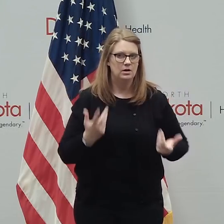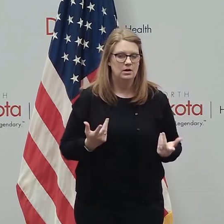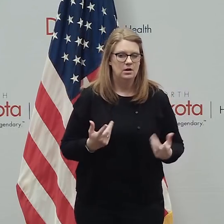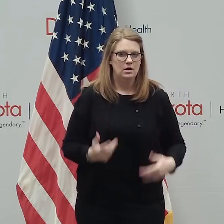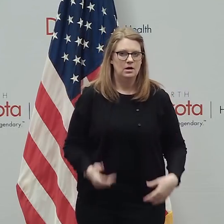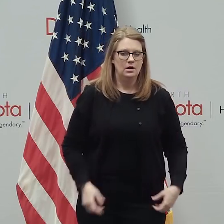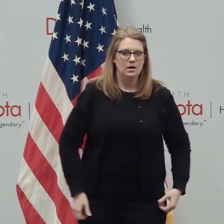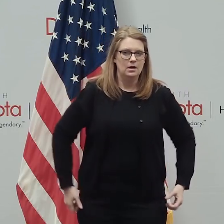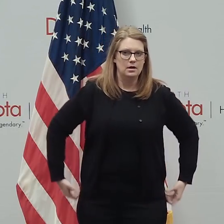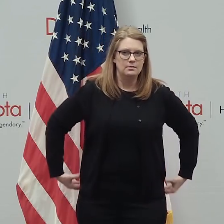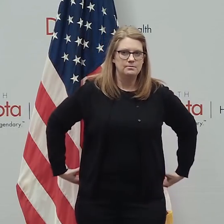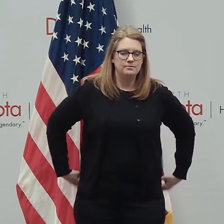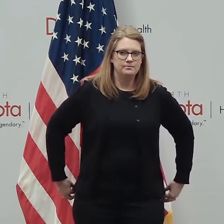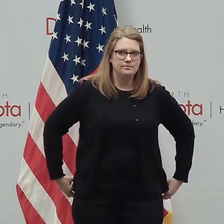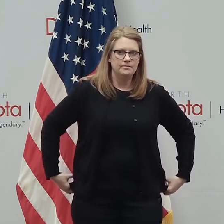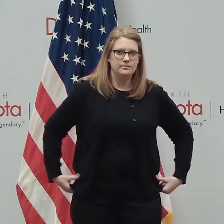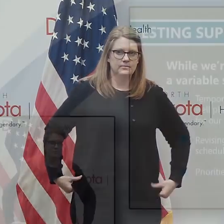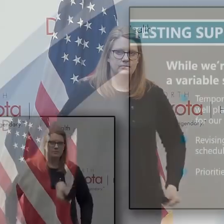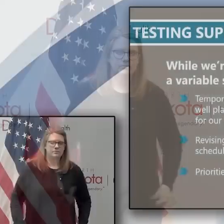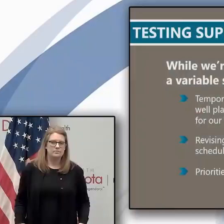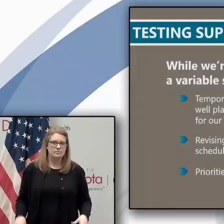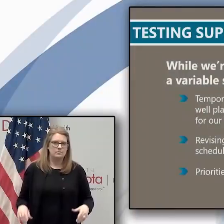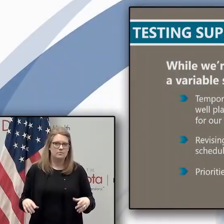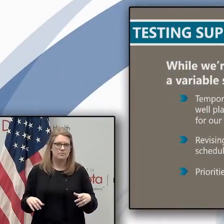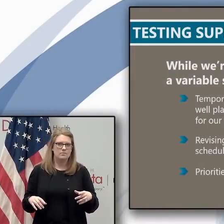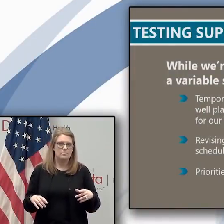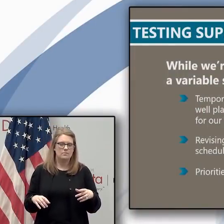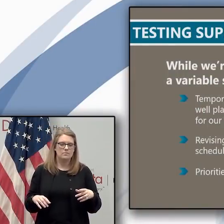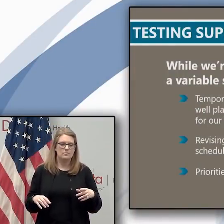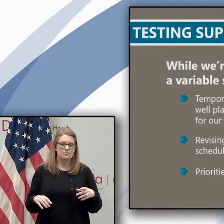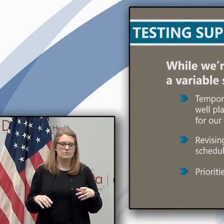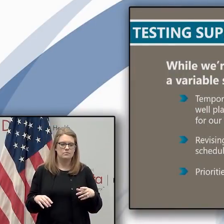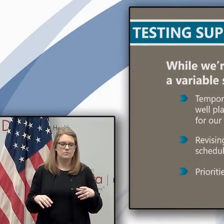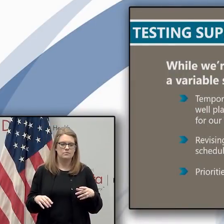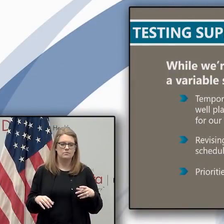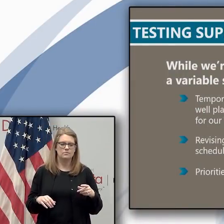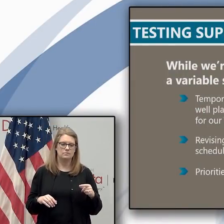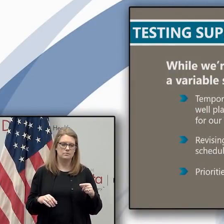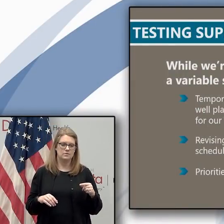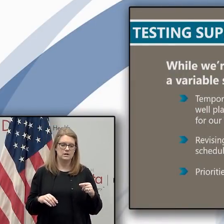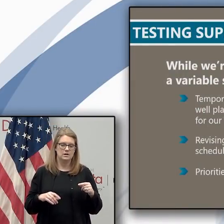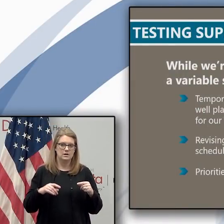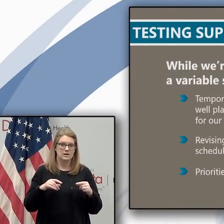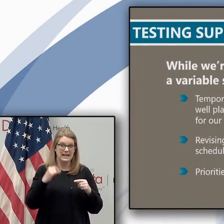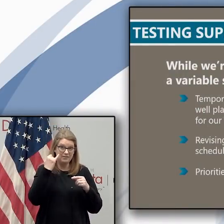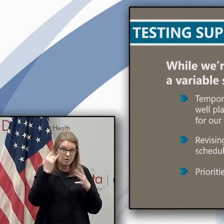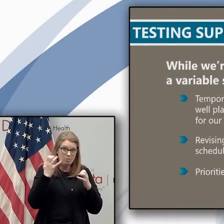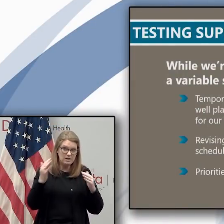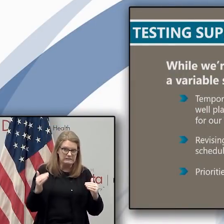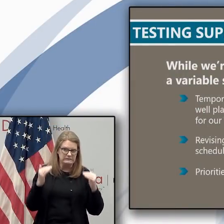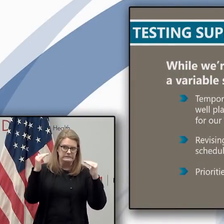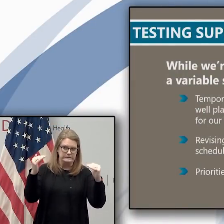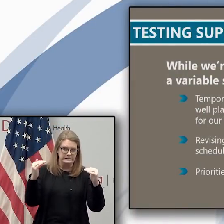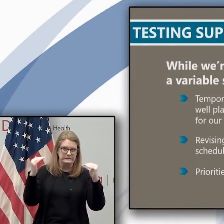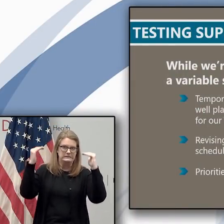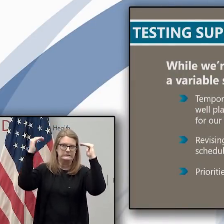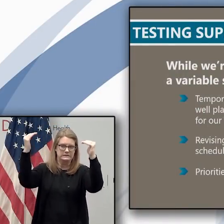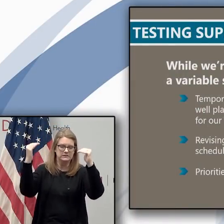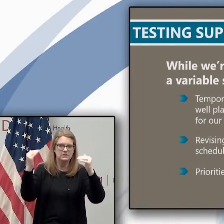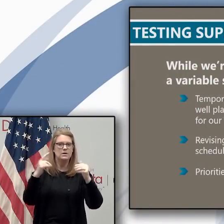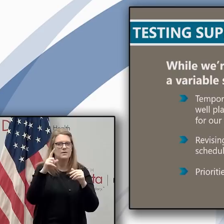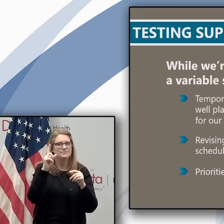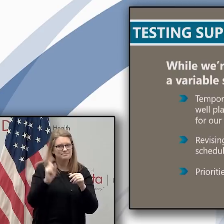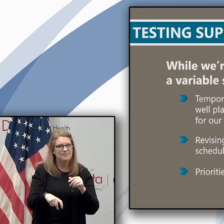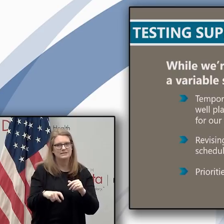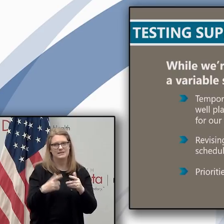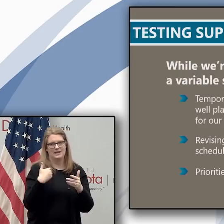we are building that capacity, but that capacity also depends on availability of assortment of supplies